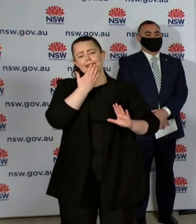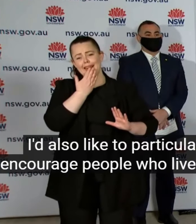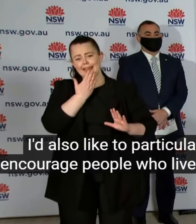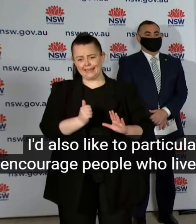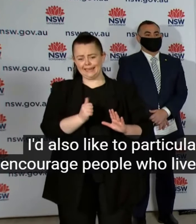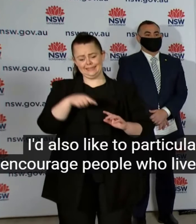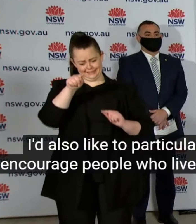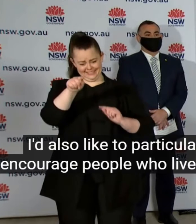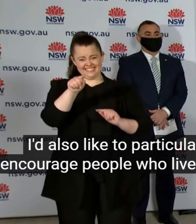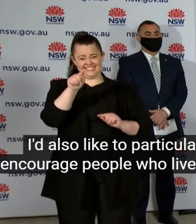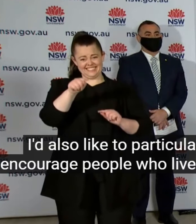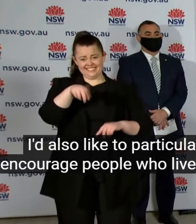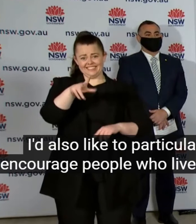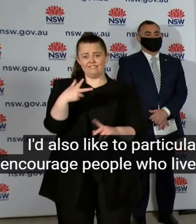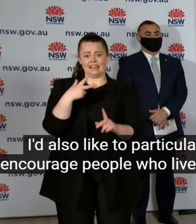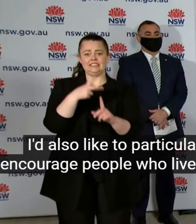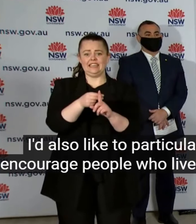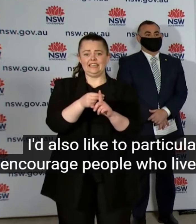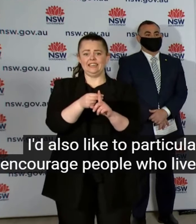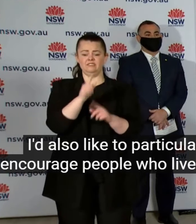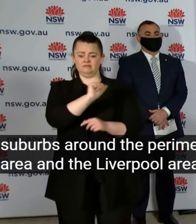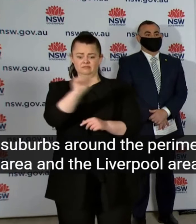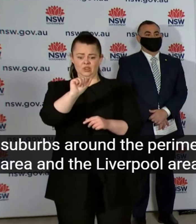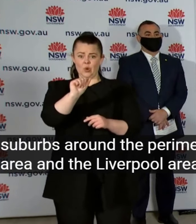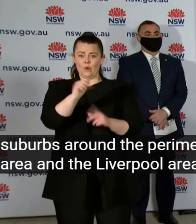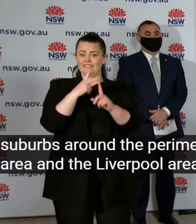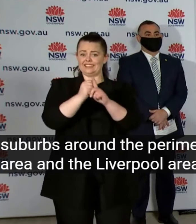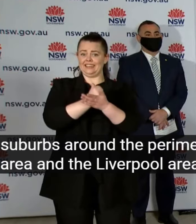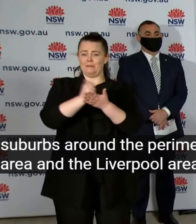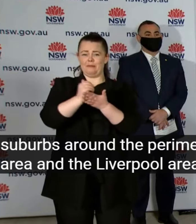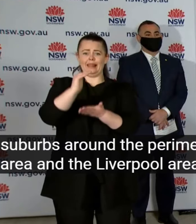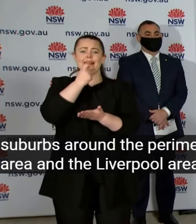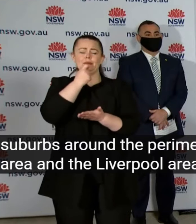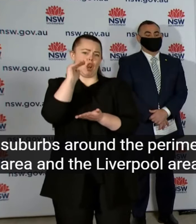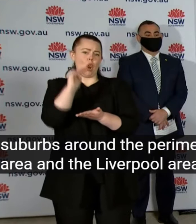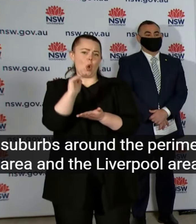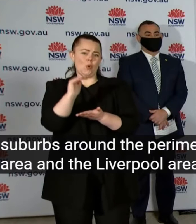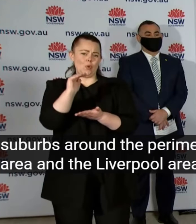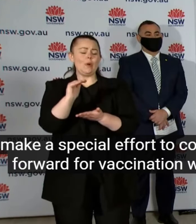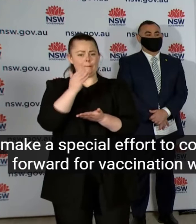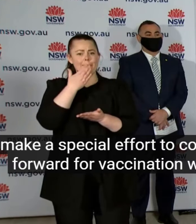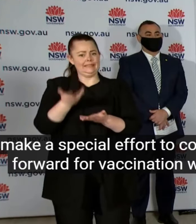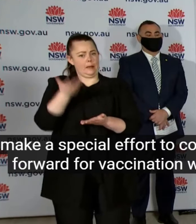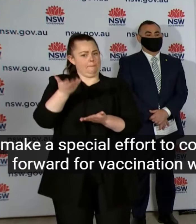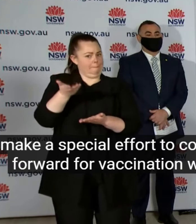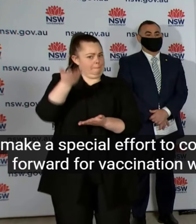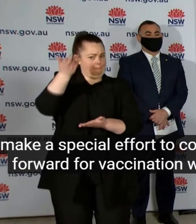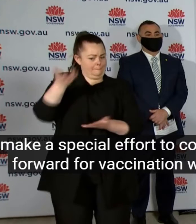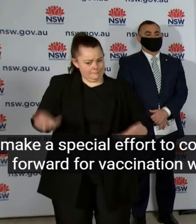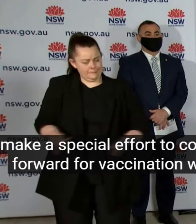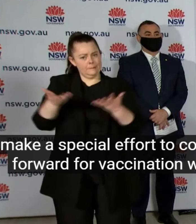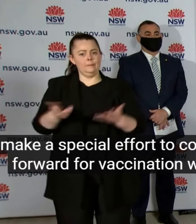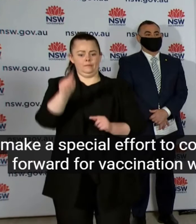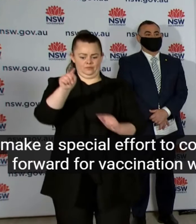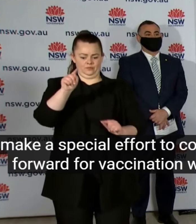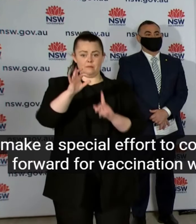forward for vaccination. We really want to see your vaccination rates even higher than what they are. So please, for residents of the Parramatta and